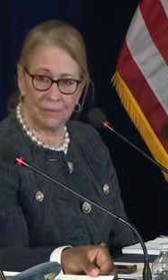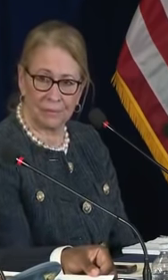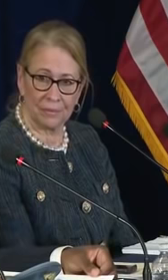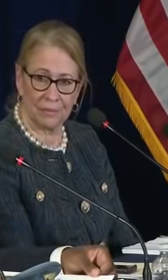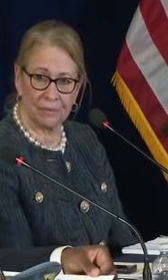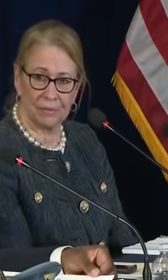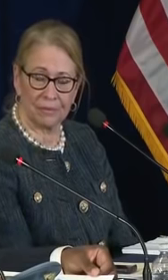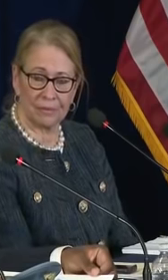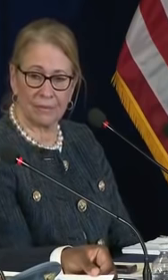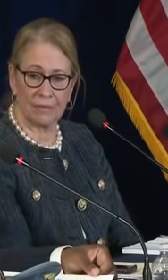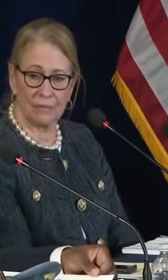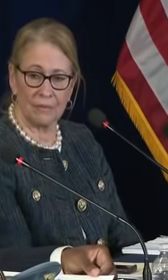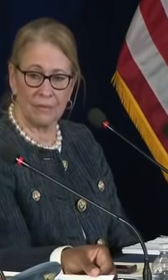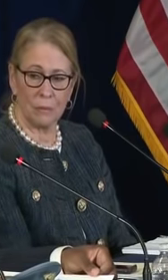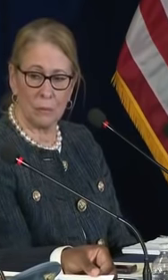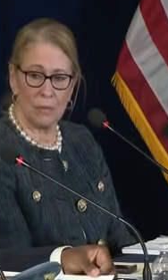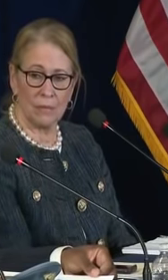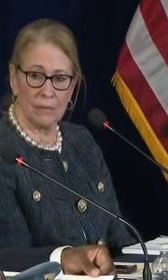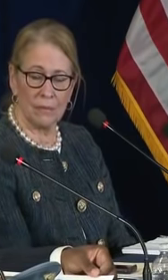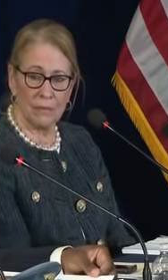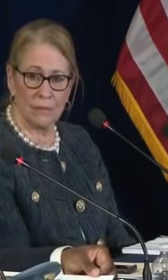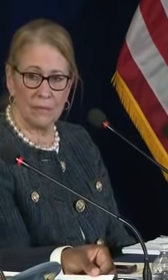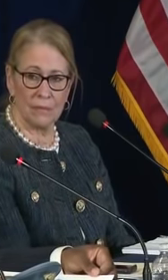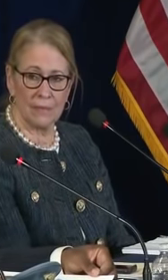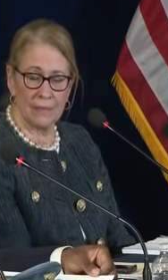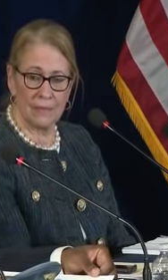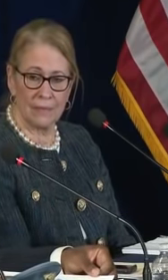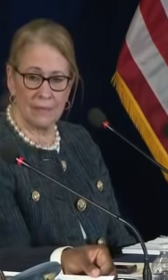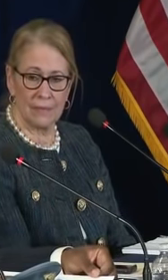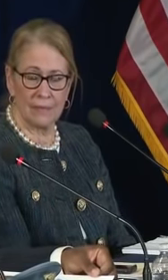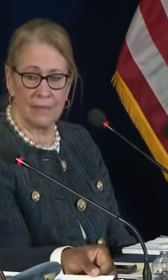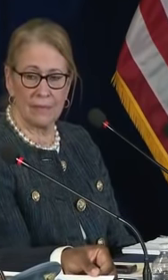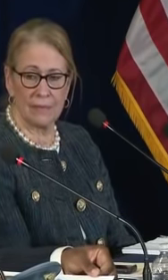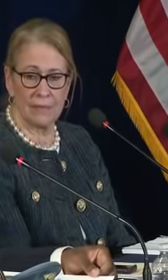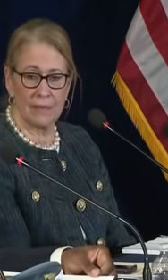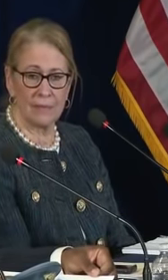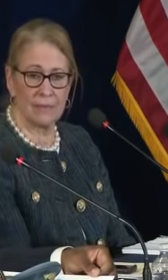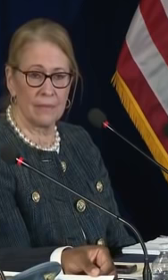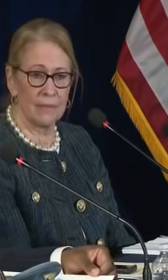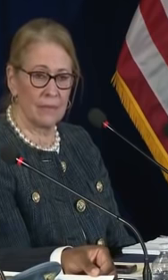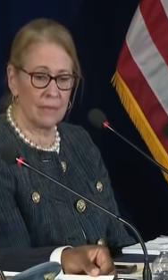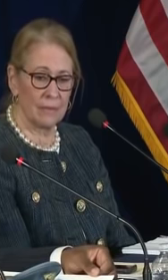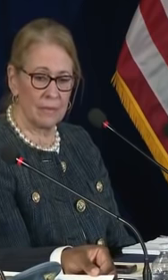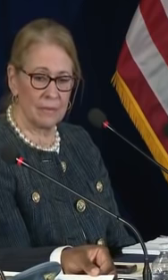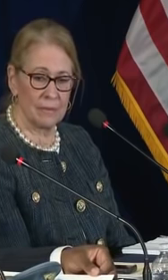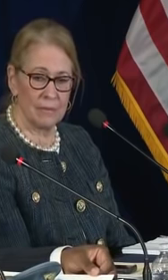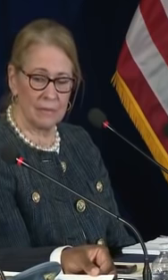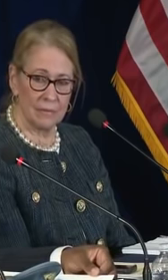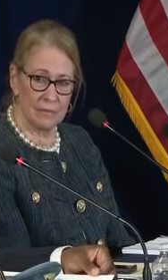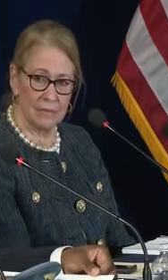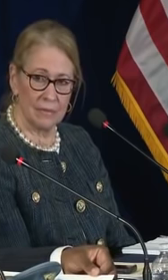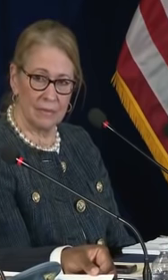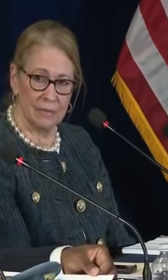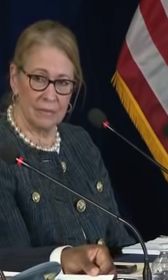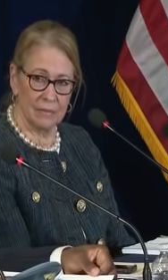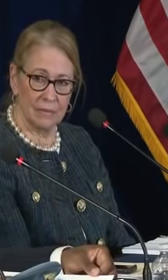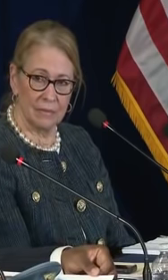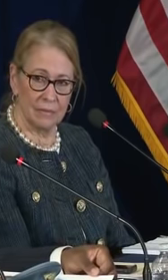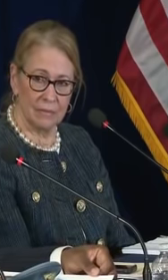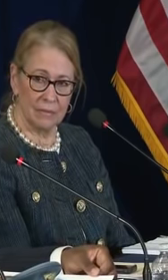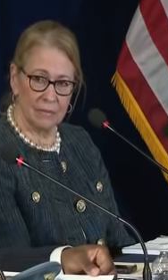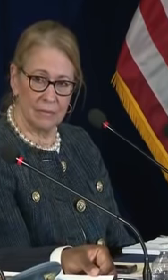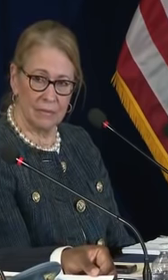plan, the flow, districts to local OEM and to county executive county superintendent's office. the ECS to County OEM to New Jersey Department of